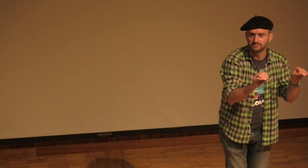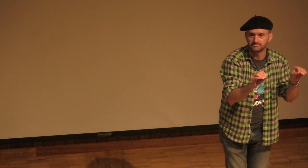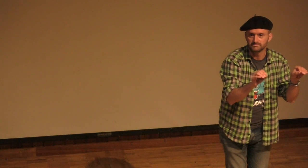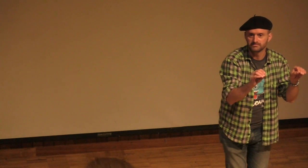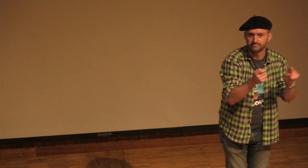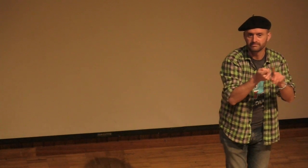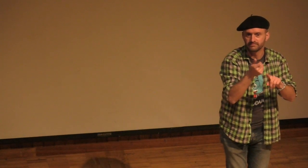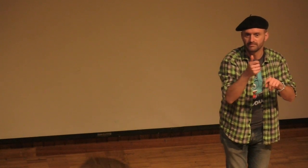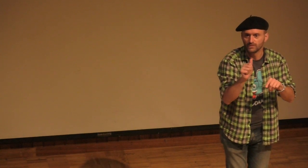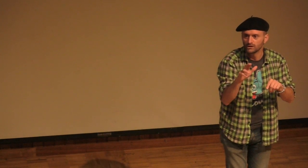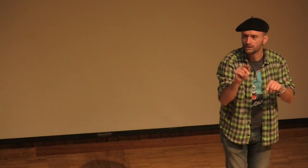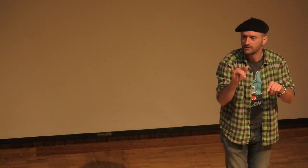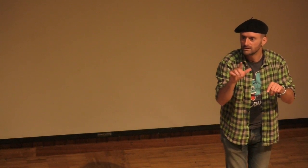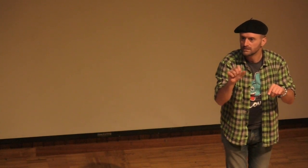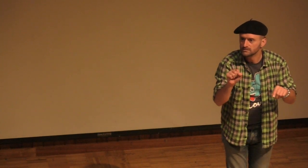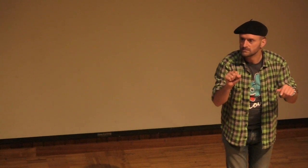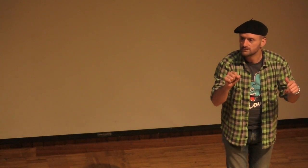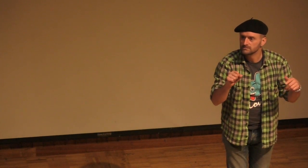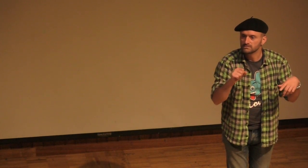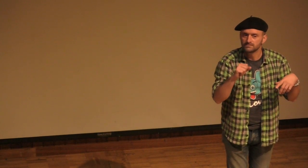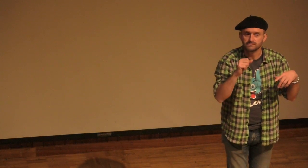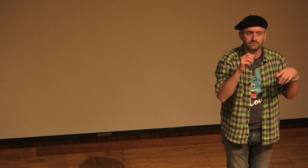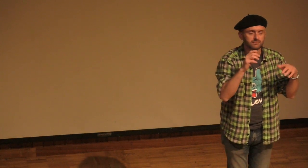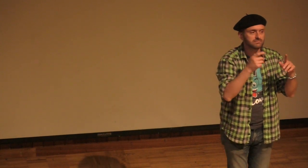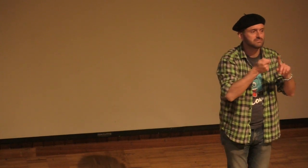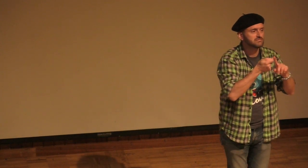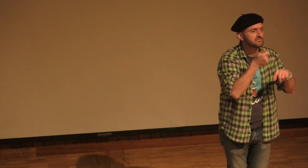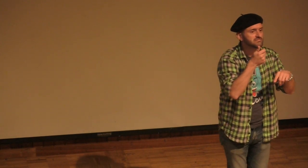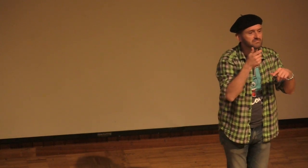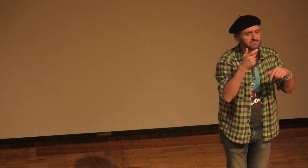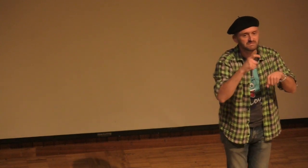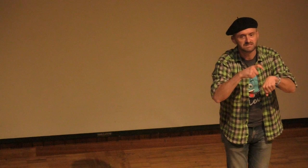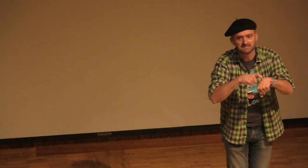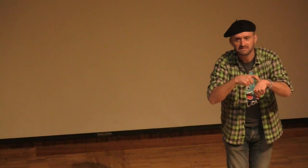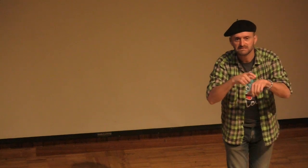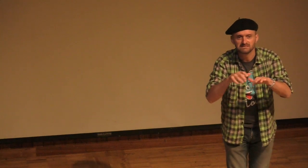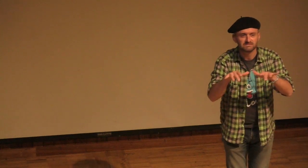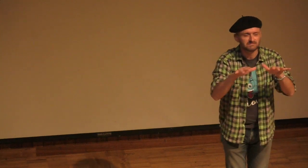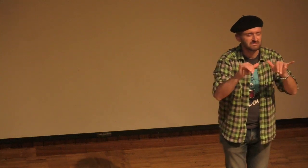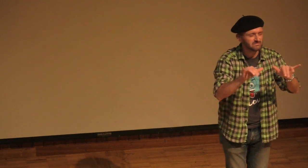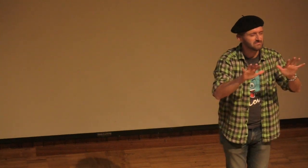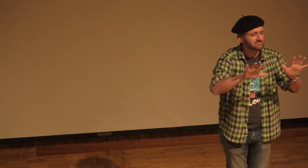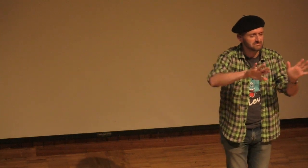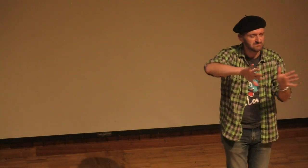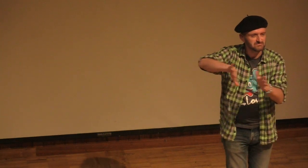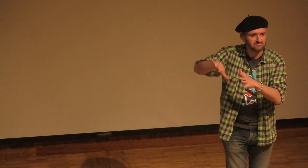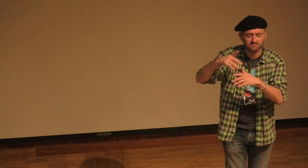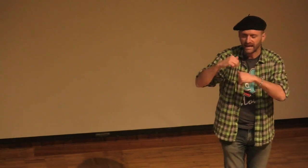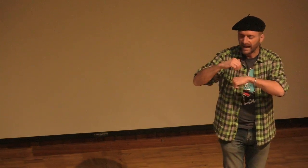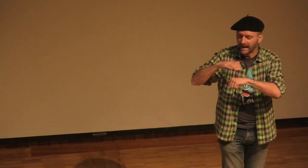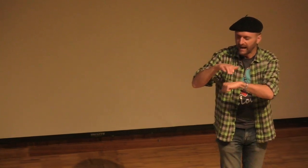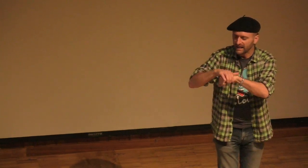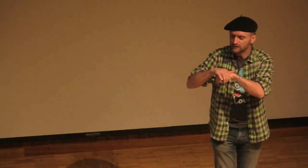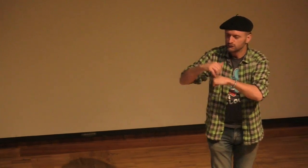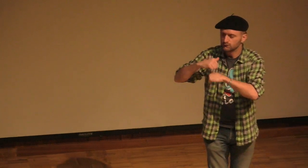it's not there. The articles aren't included in the signs. It's all included in the